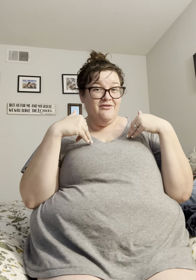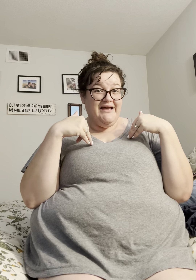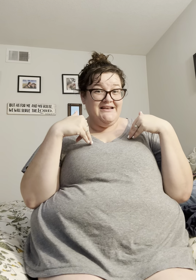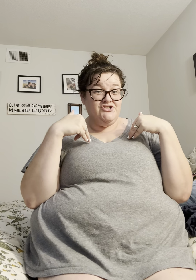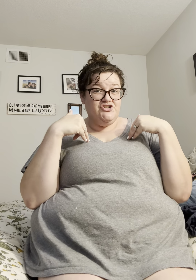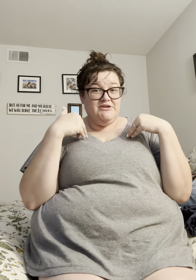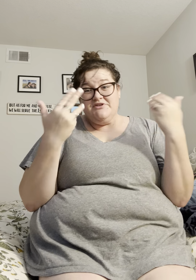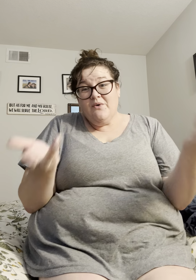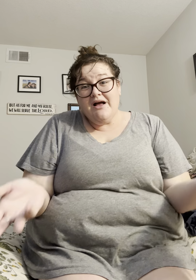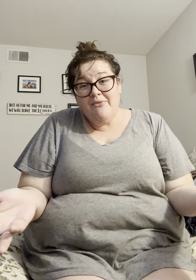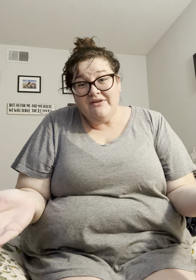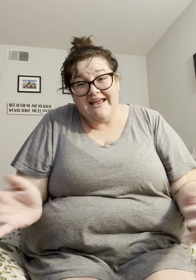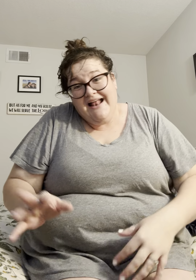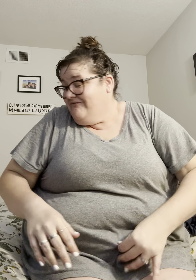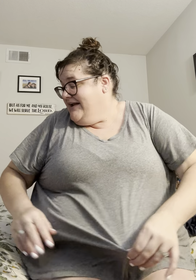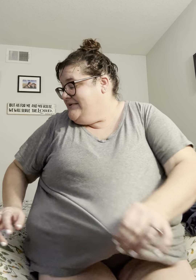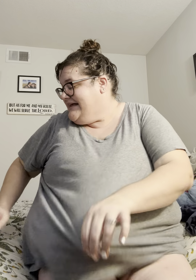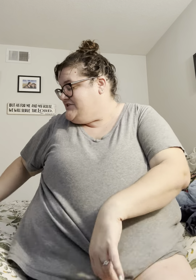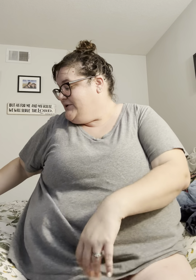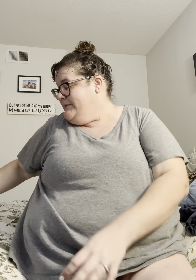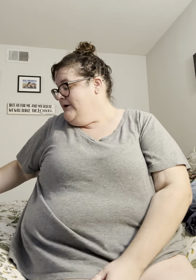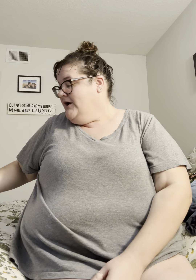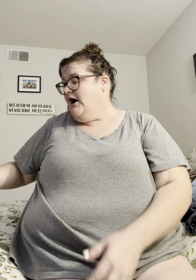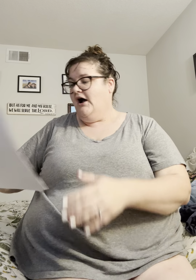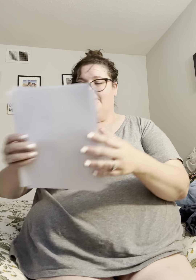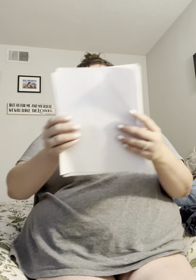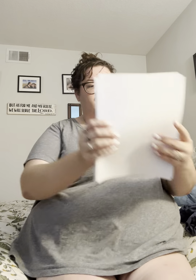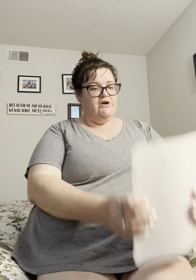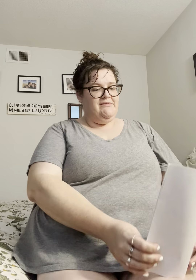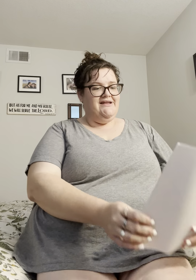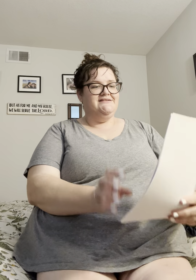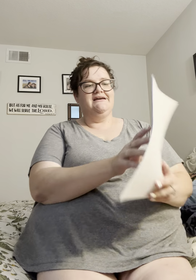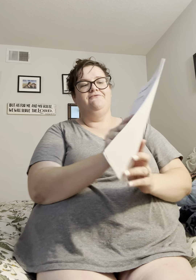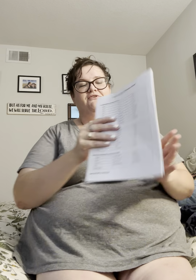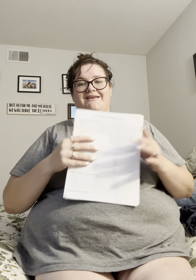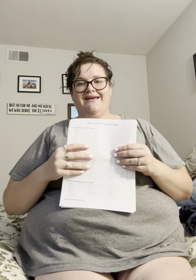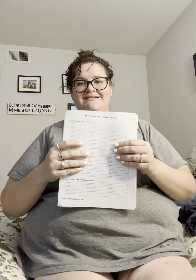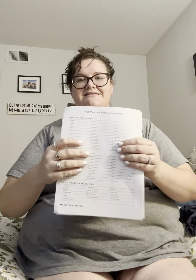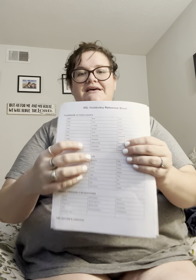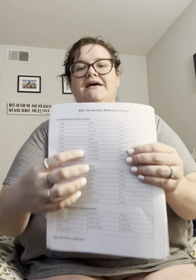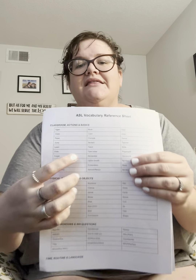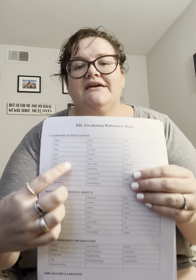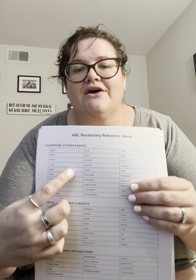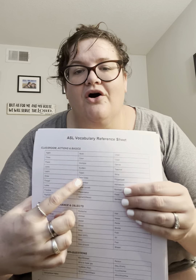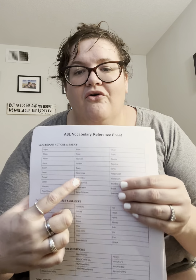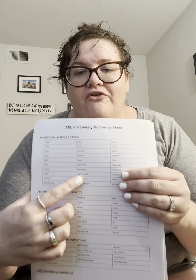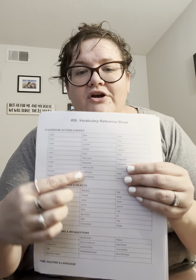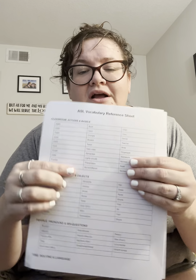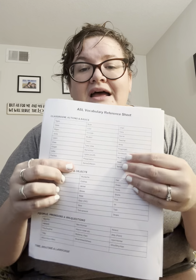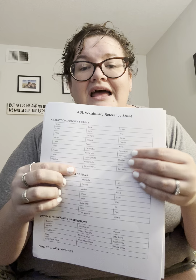write chips and guacamole, and I'm fine with that too. Join me next time for the next thing over.